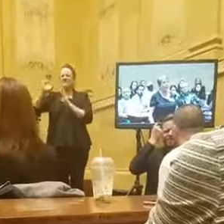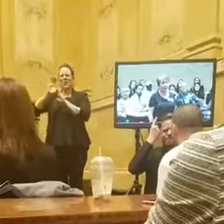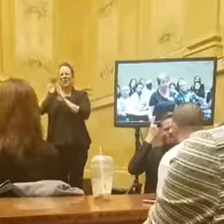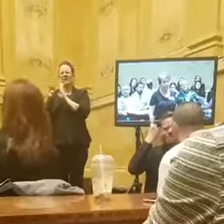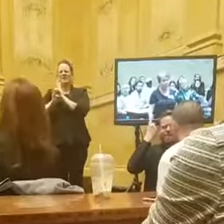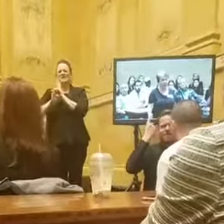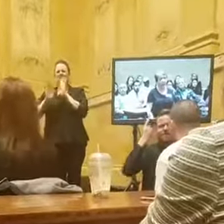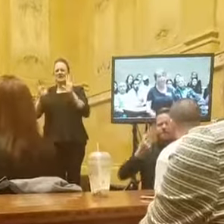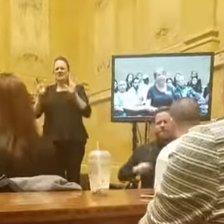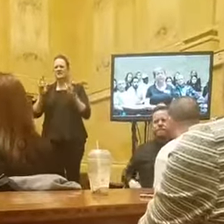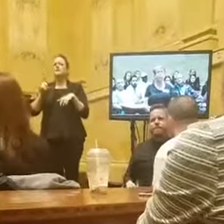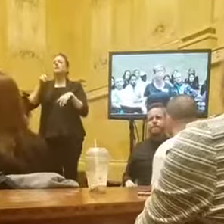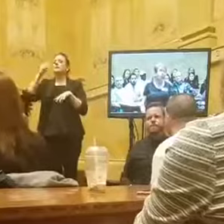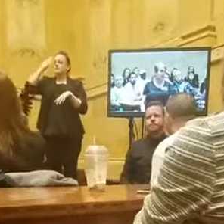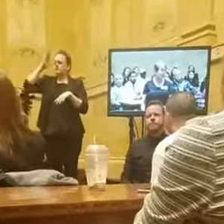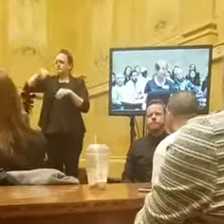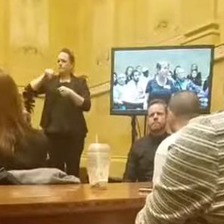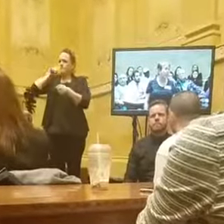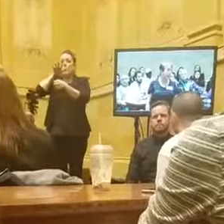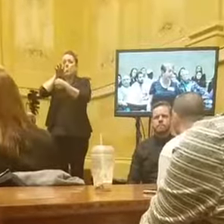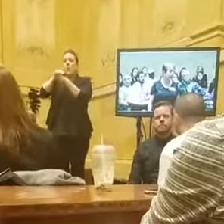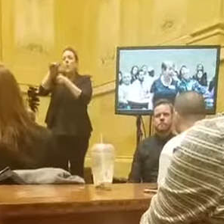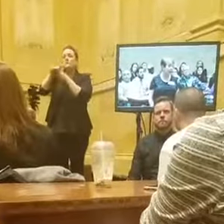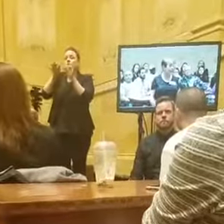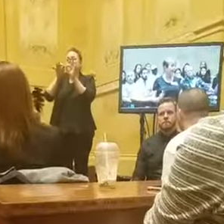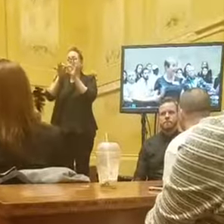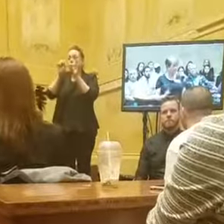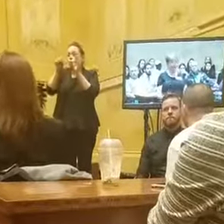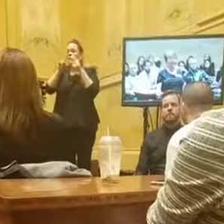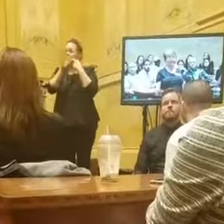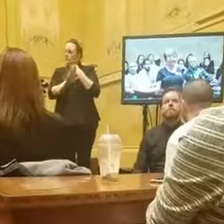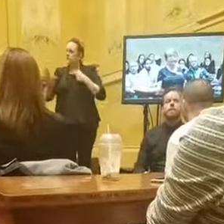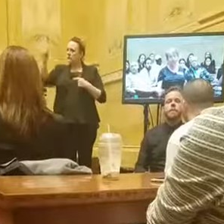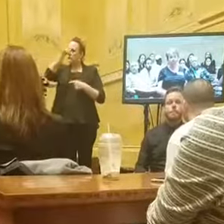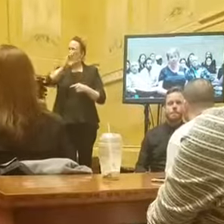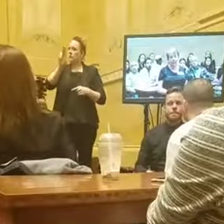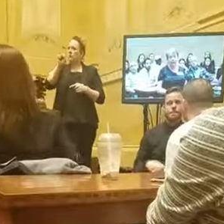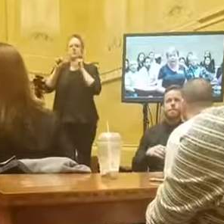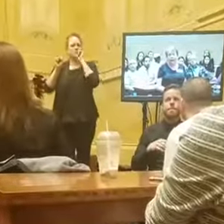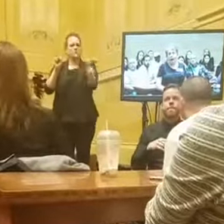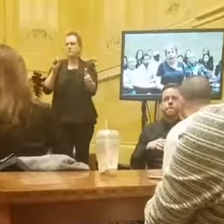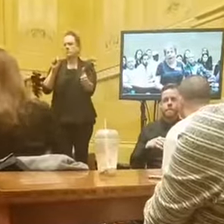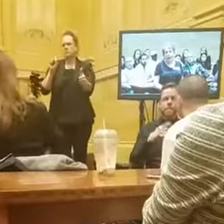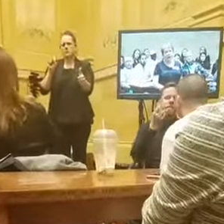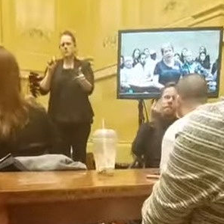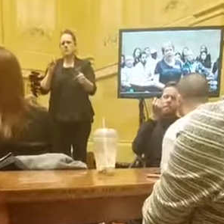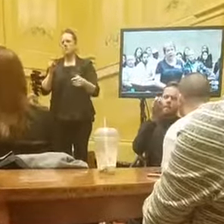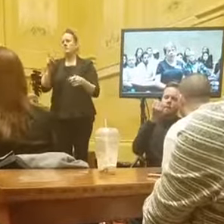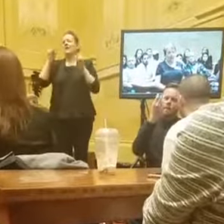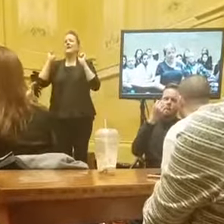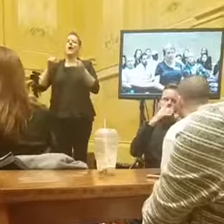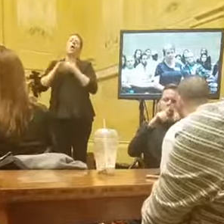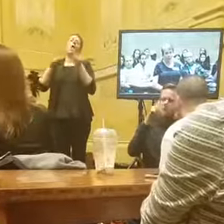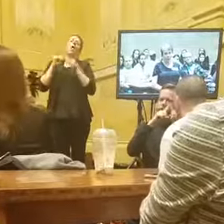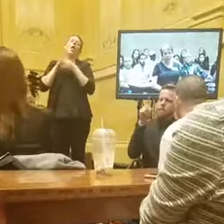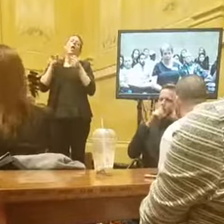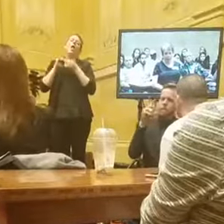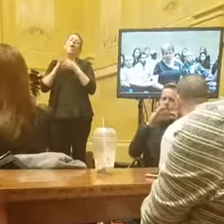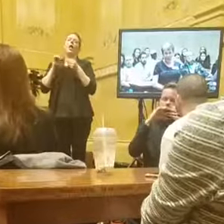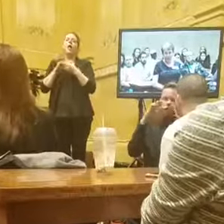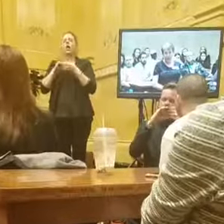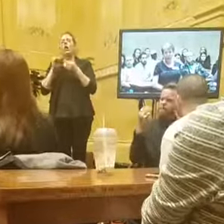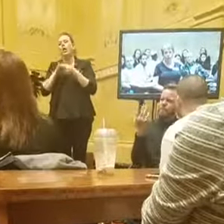of interpreters nationwide, but that's a whole other subject that's taken out of what I can explain to. We are required to have national